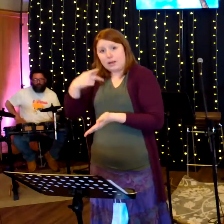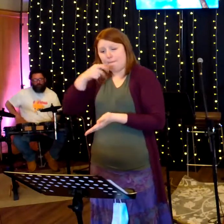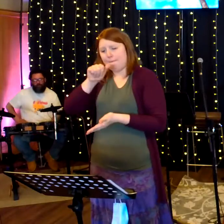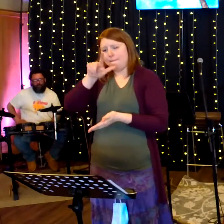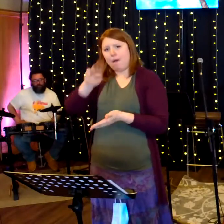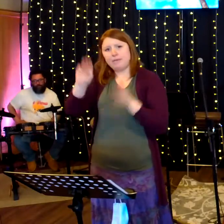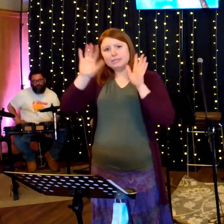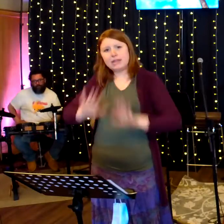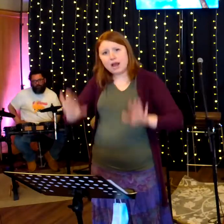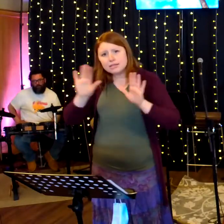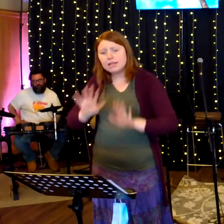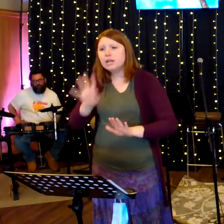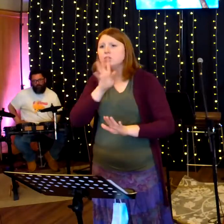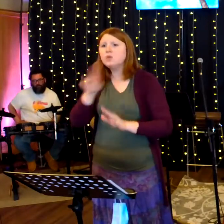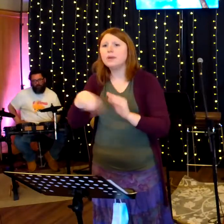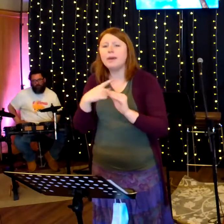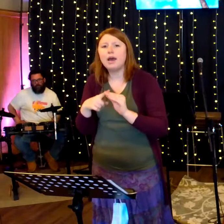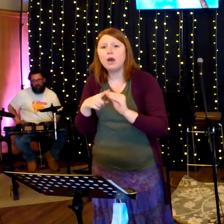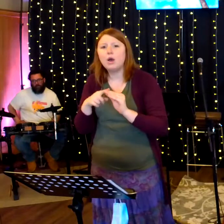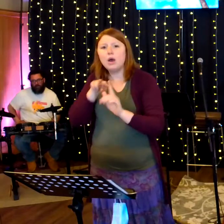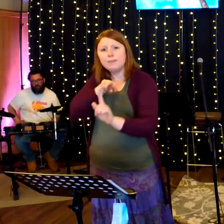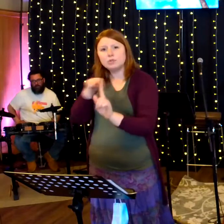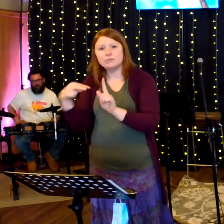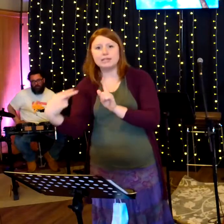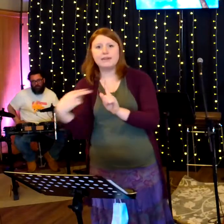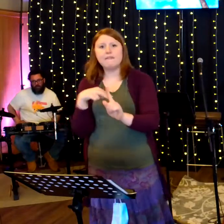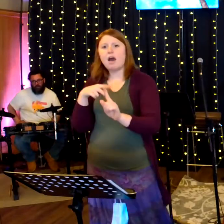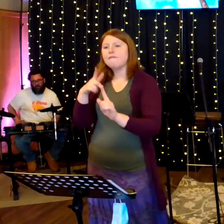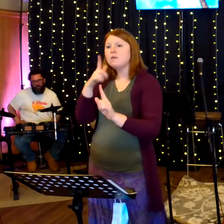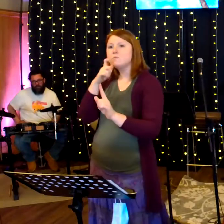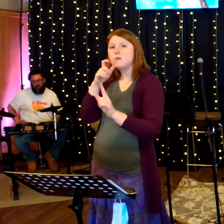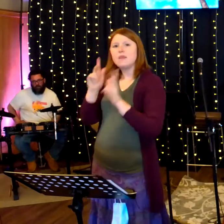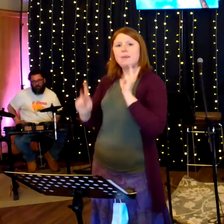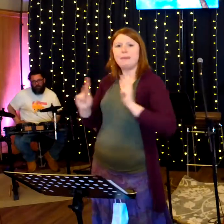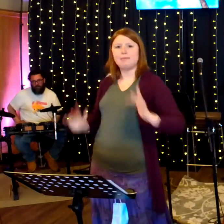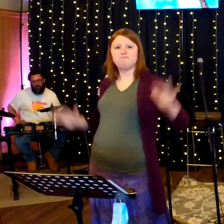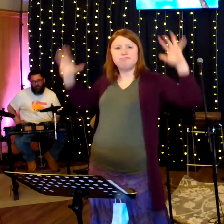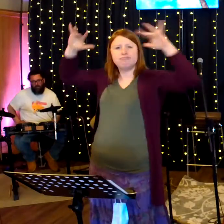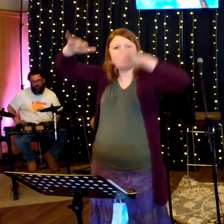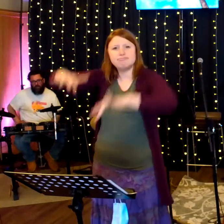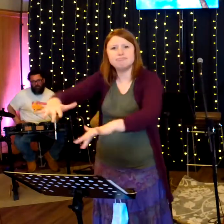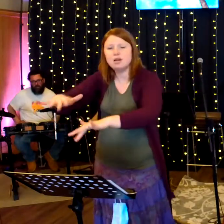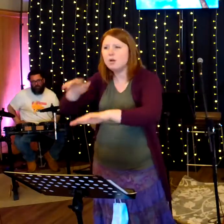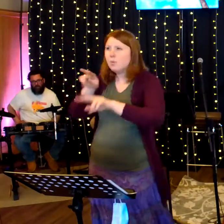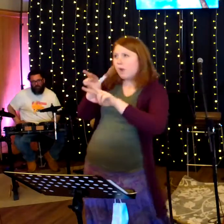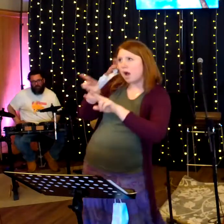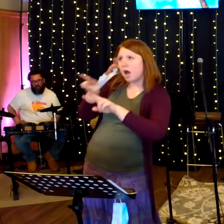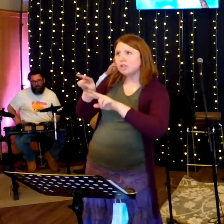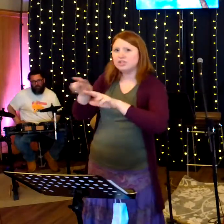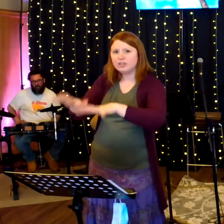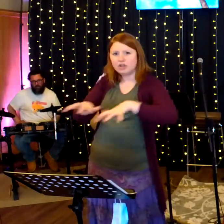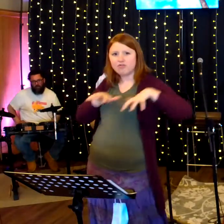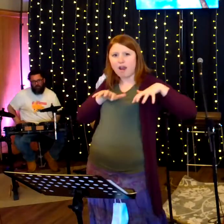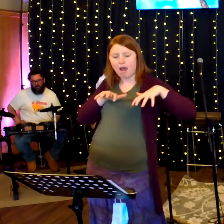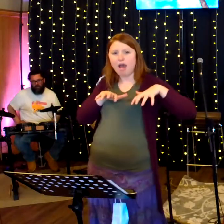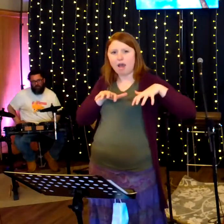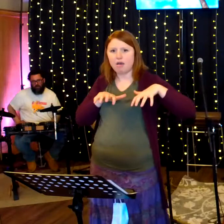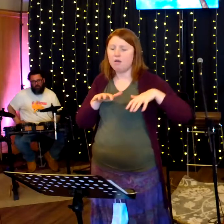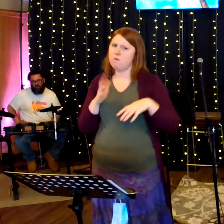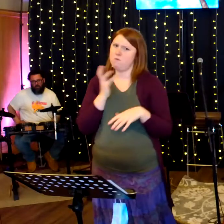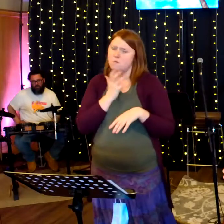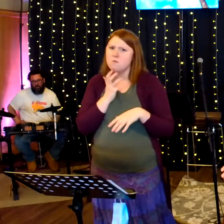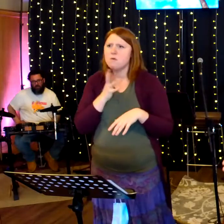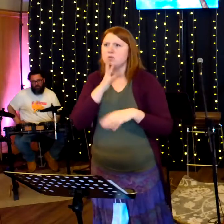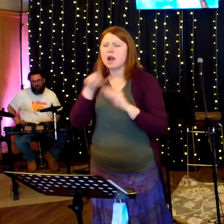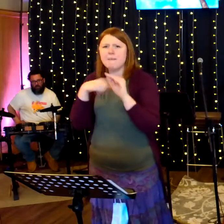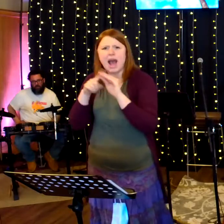Sunday about the perspective of the crowd. And the crowd on Palm Sunday, how different that crowd